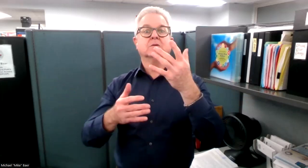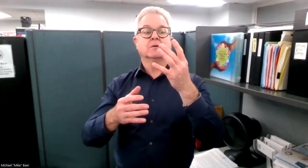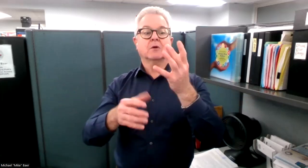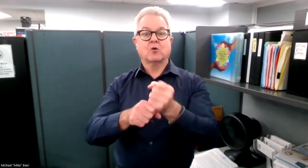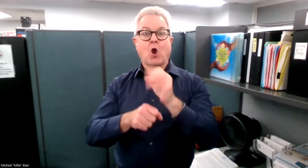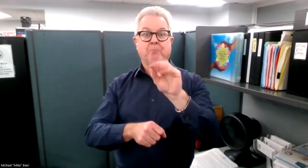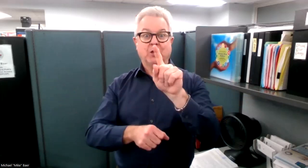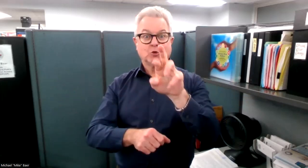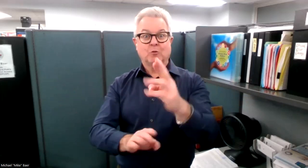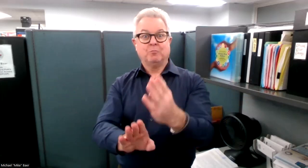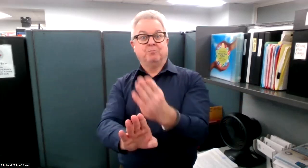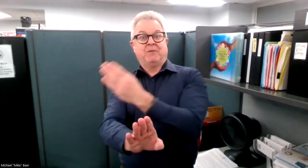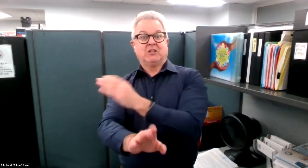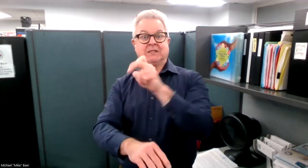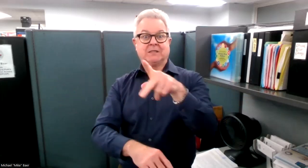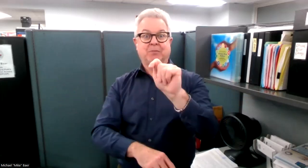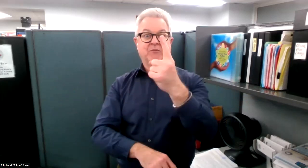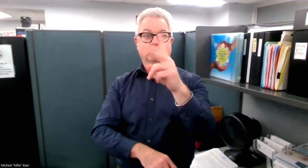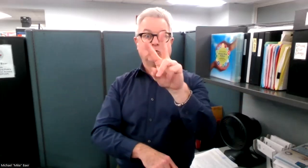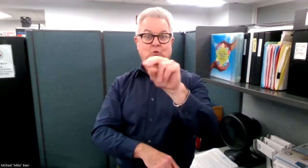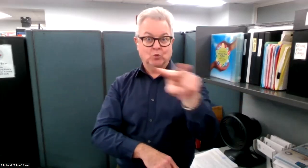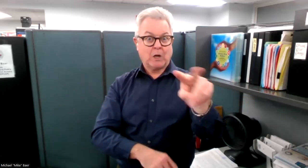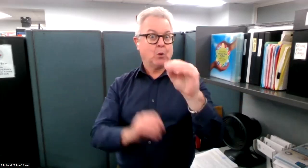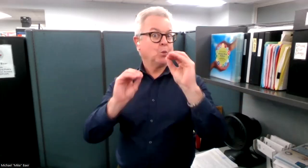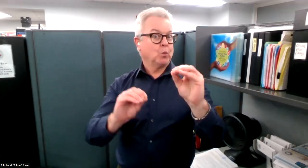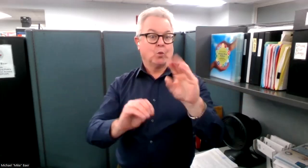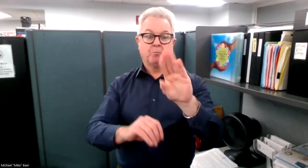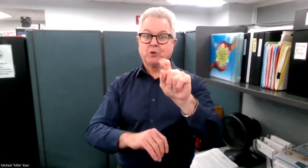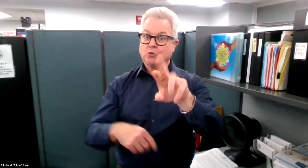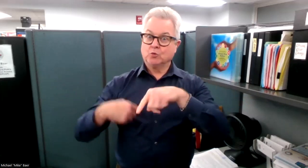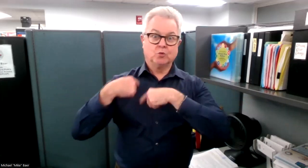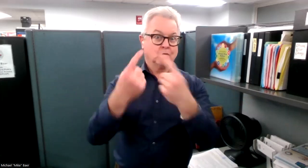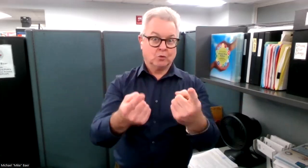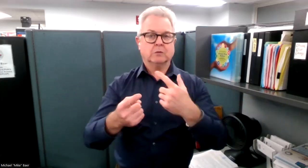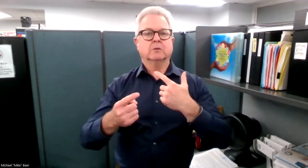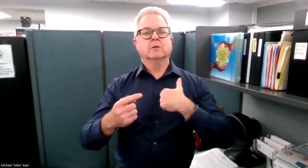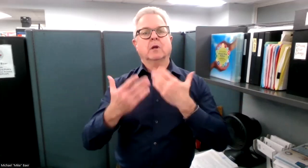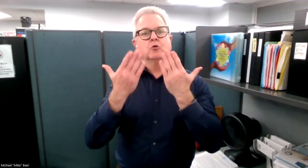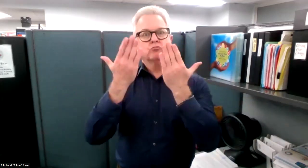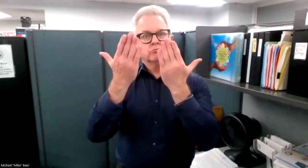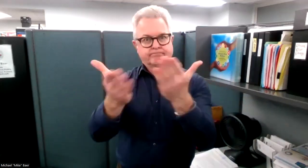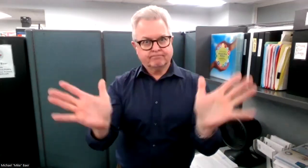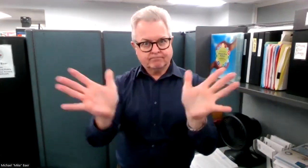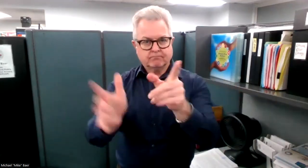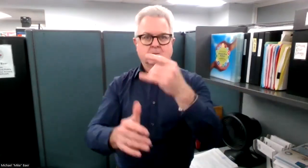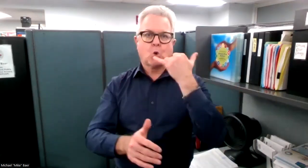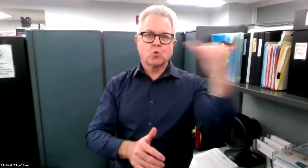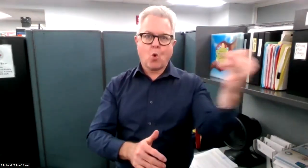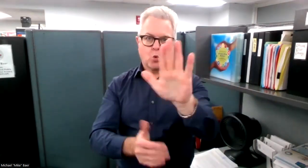2022. Now, if you received the booster before that date and haven't had the new booster after that, I